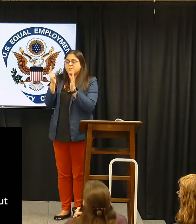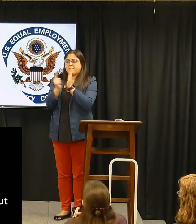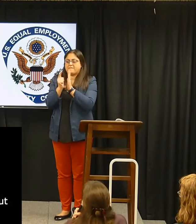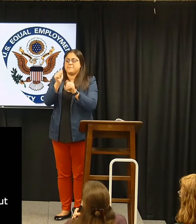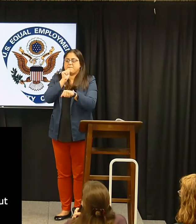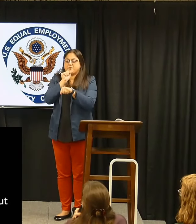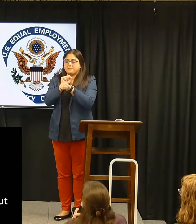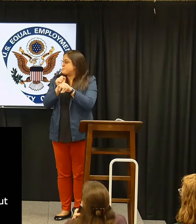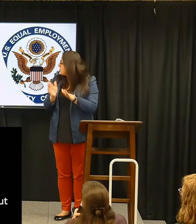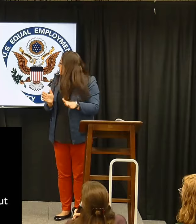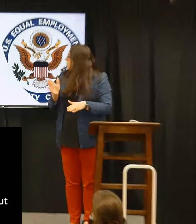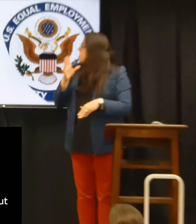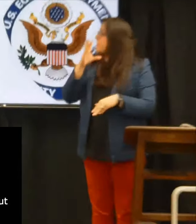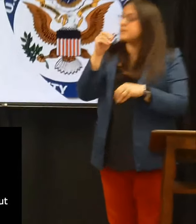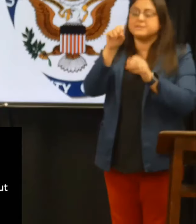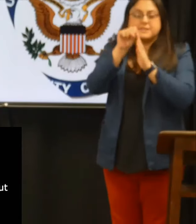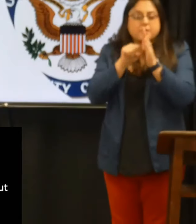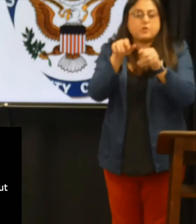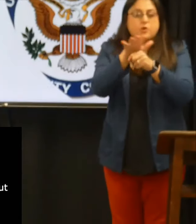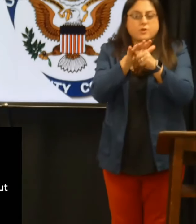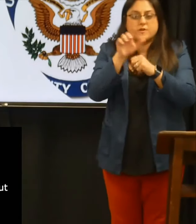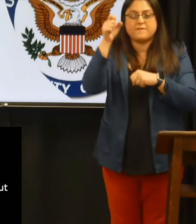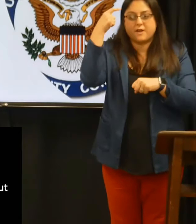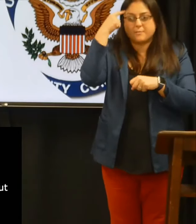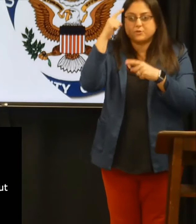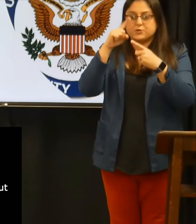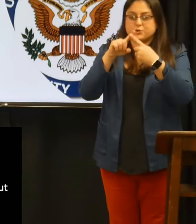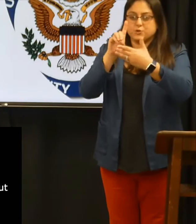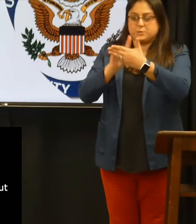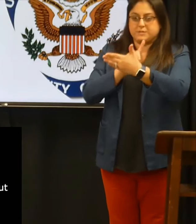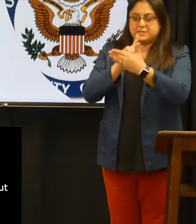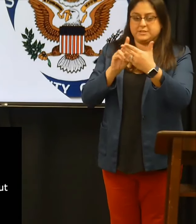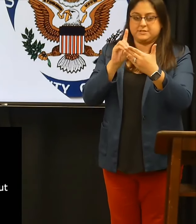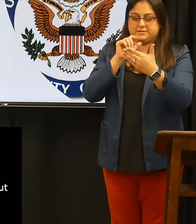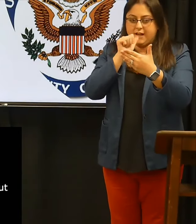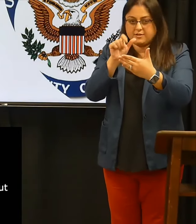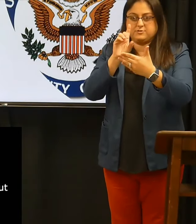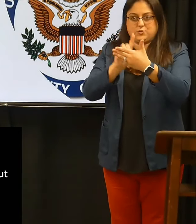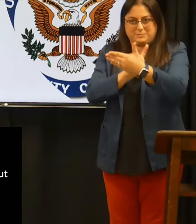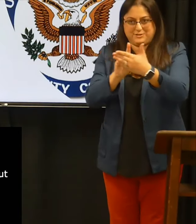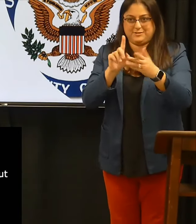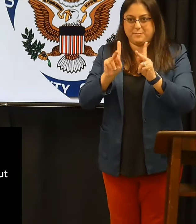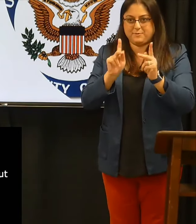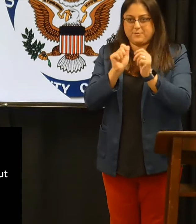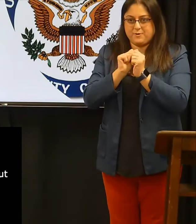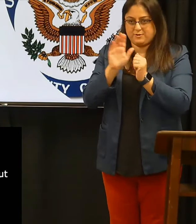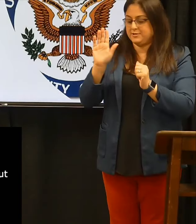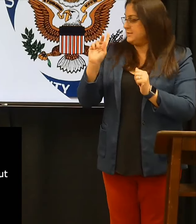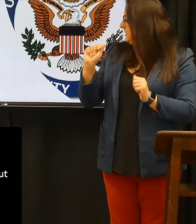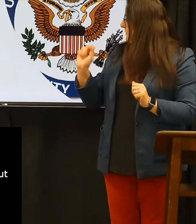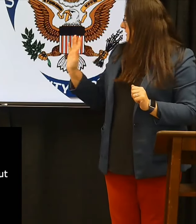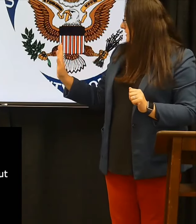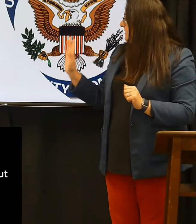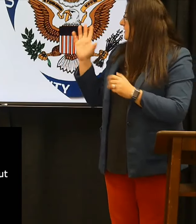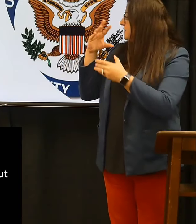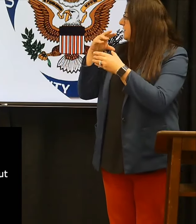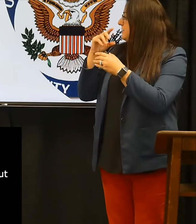Okay, the Rehab Act, or the Americans with Disabilities Act in 1990 prohibits private employers and state and local governments,